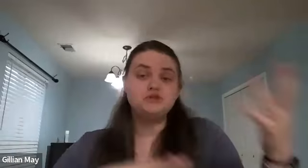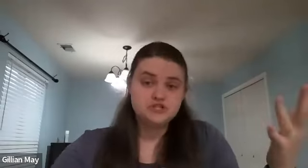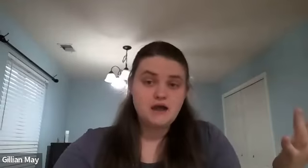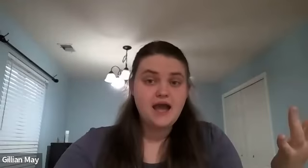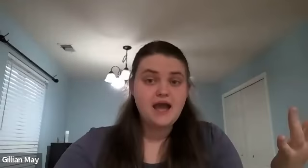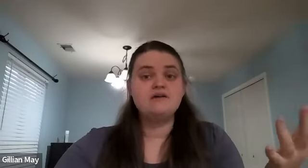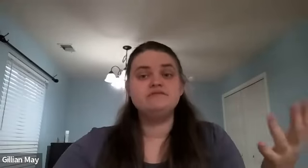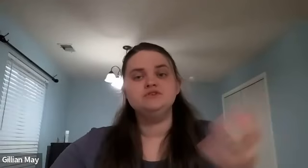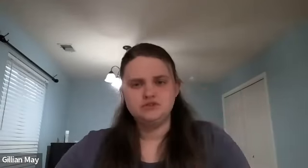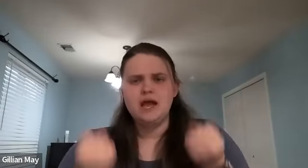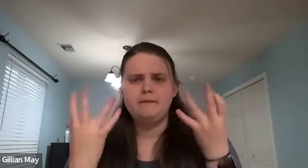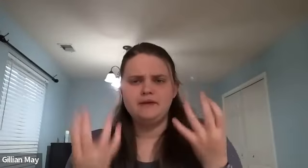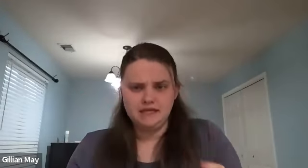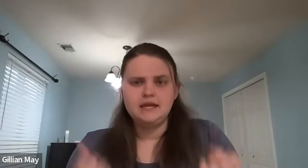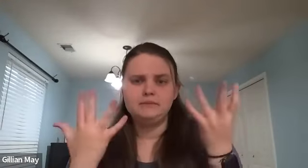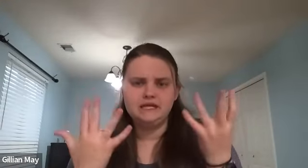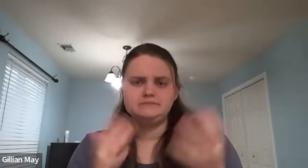you have, how many.